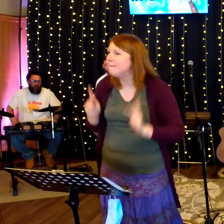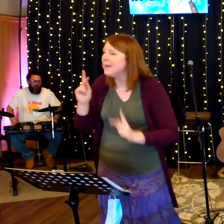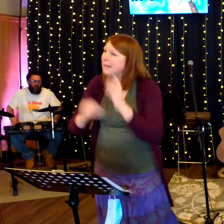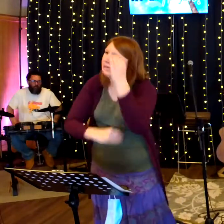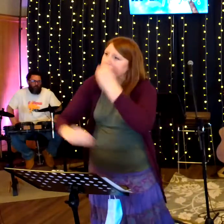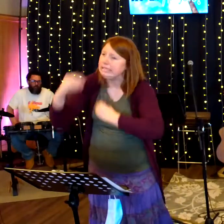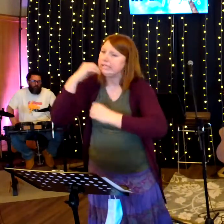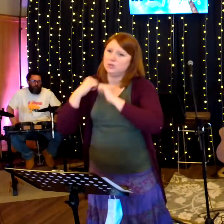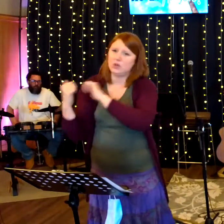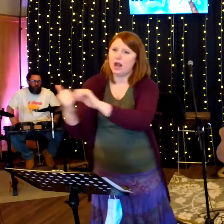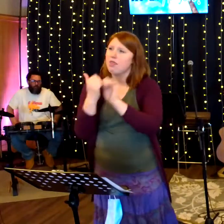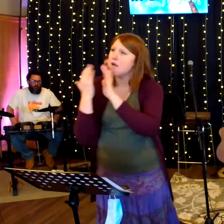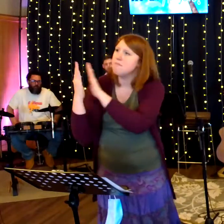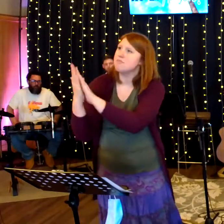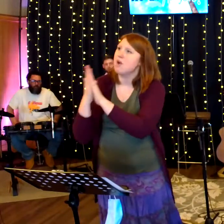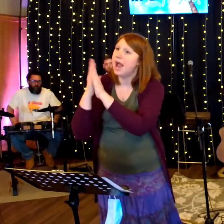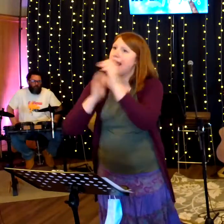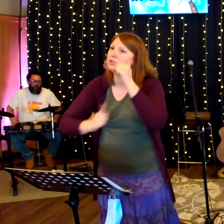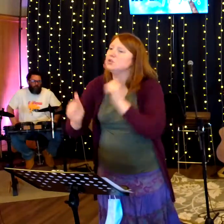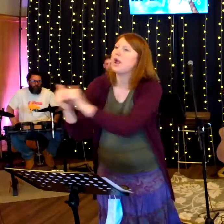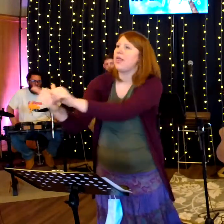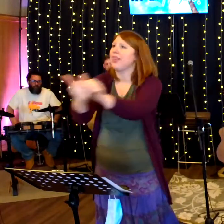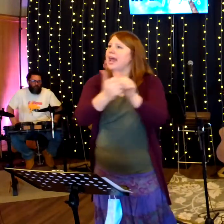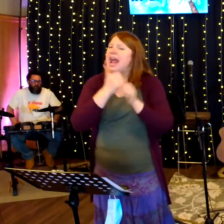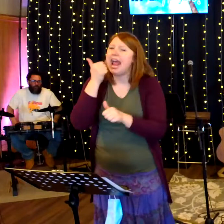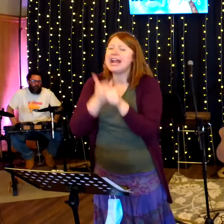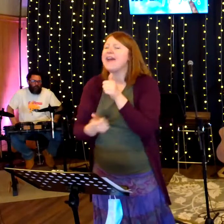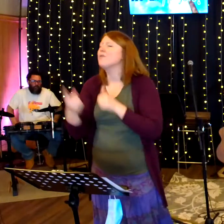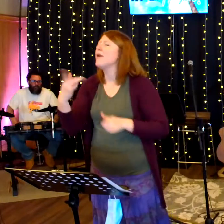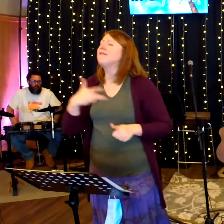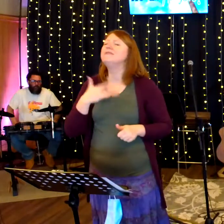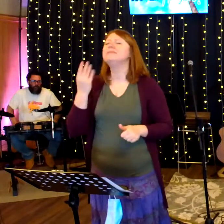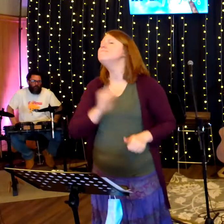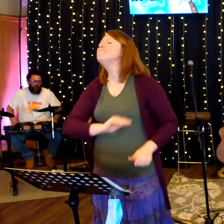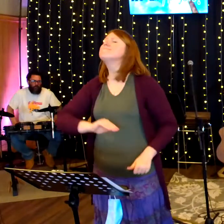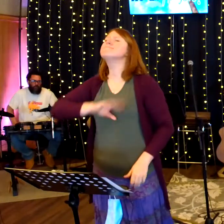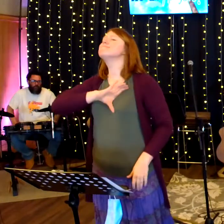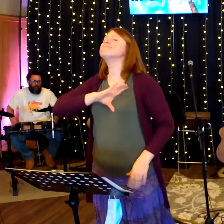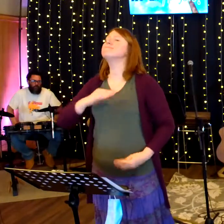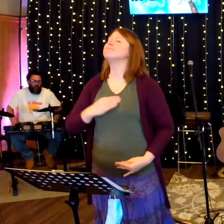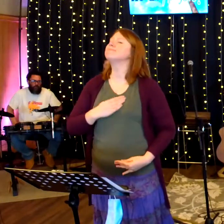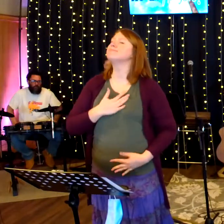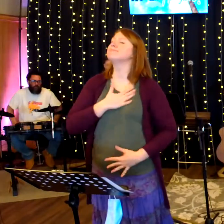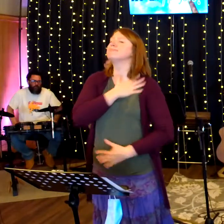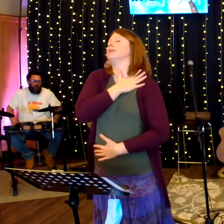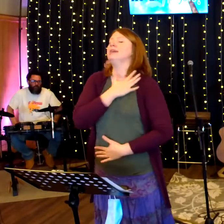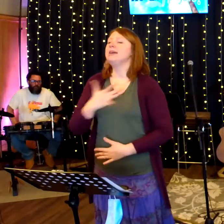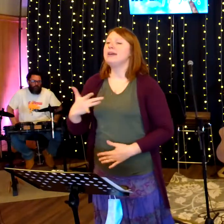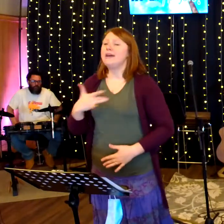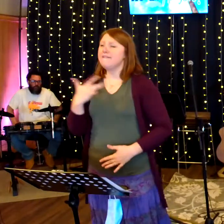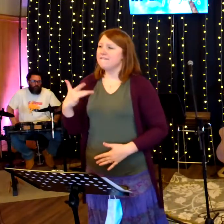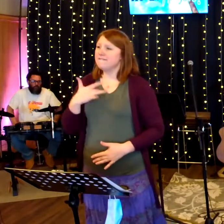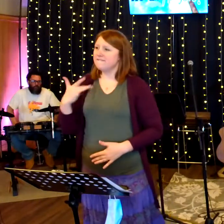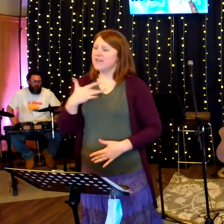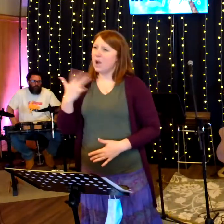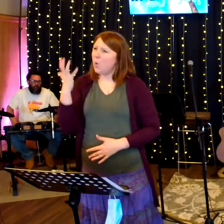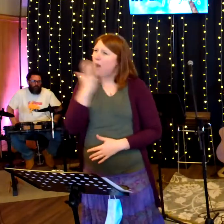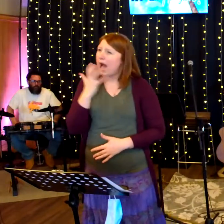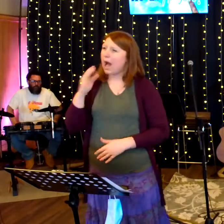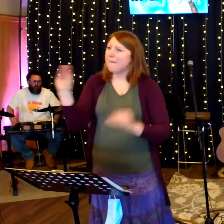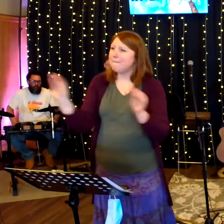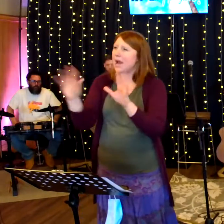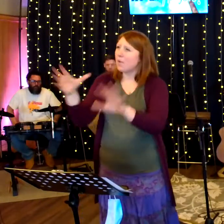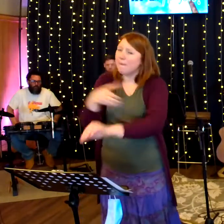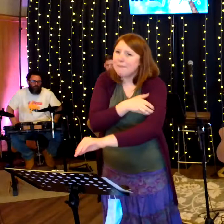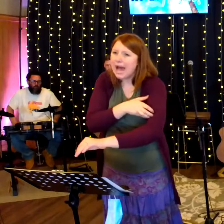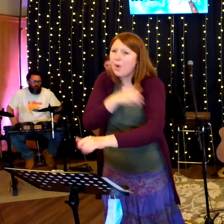prayer. And everyone was filled with awe at the many wonders and signs performed by the apostles. All the believers were together and